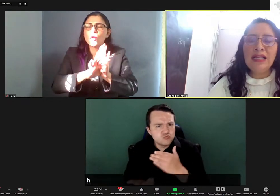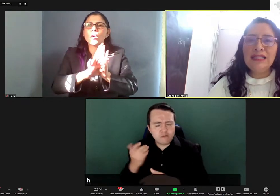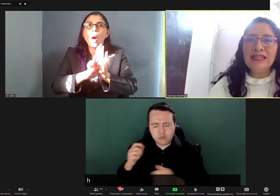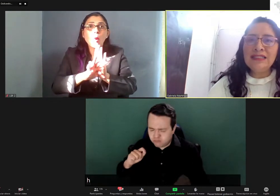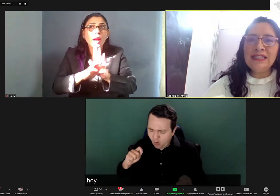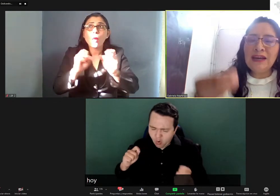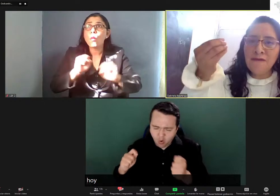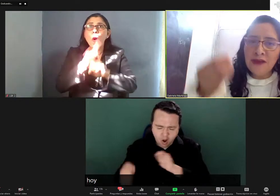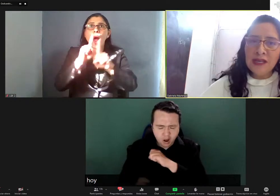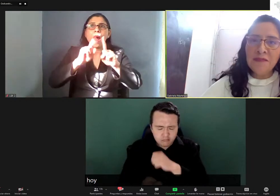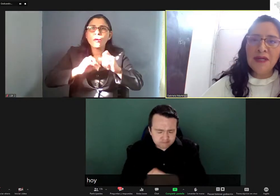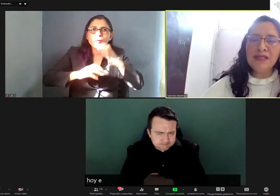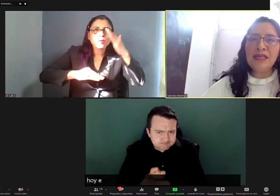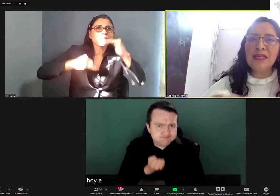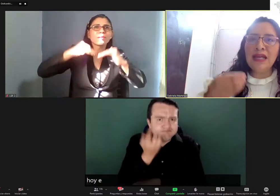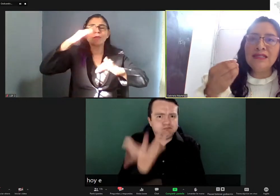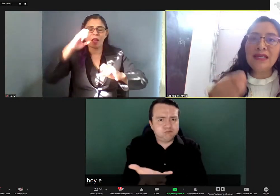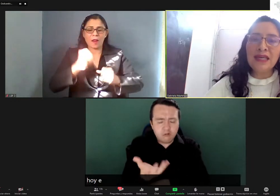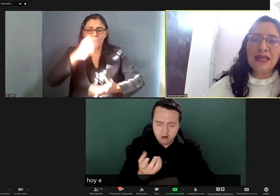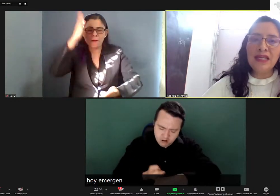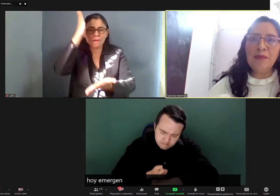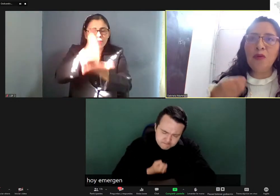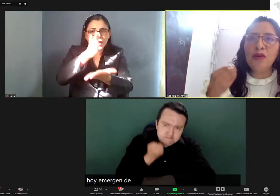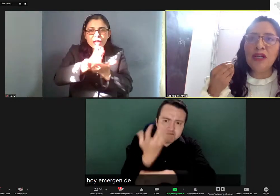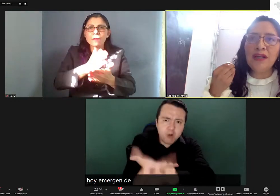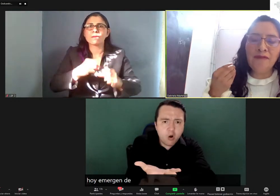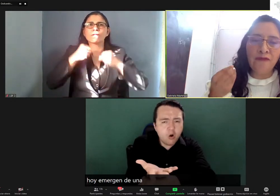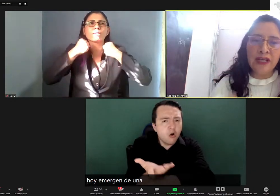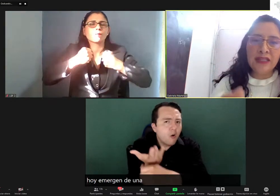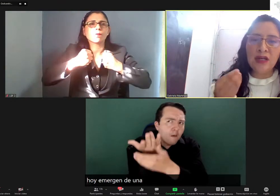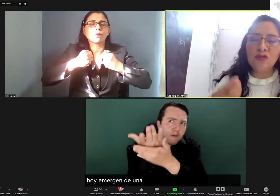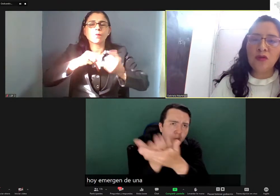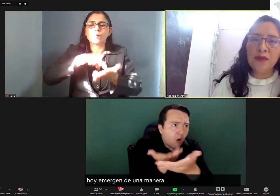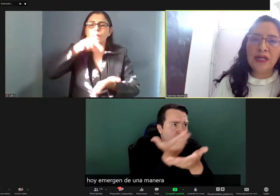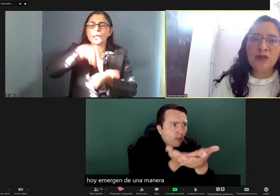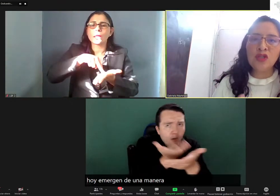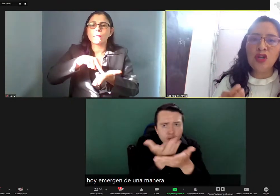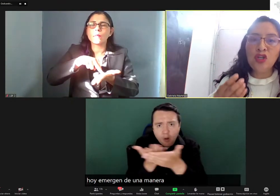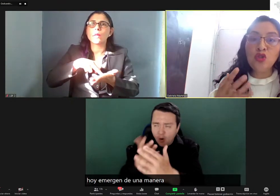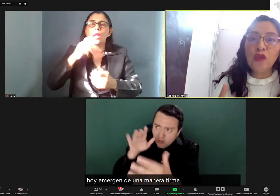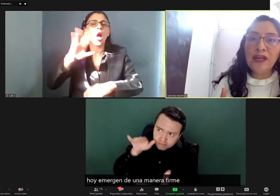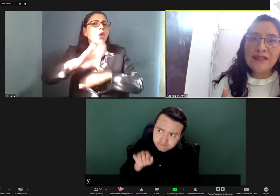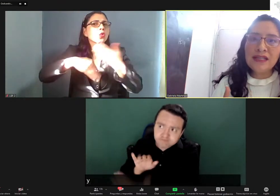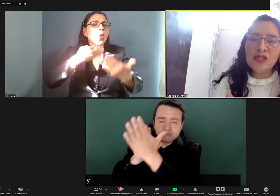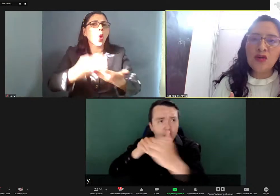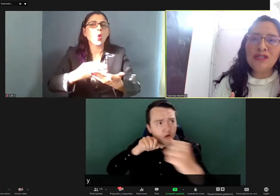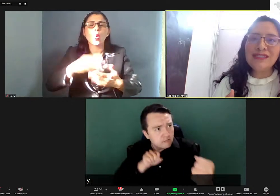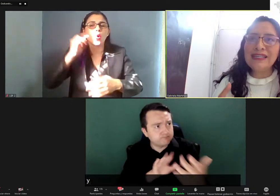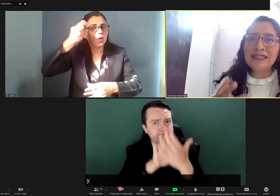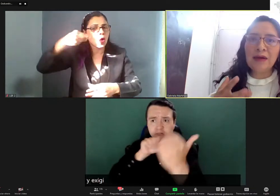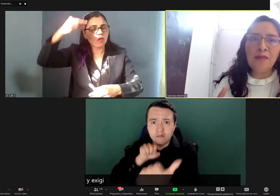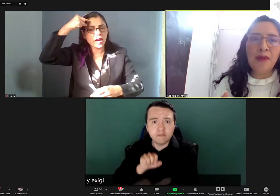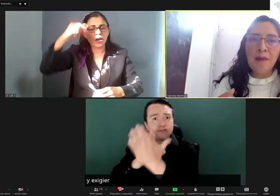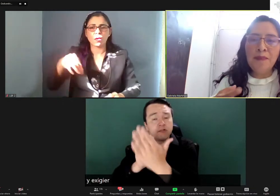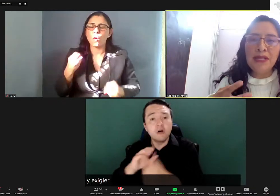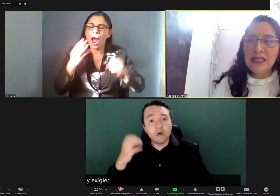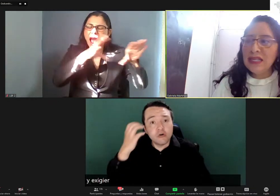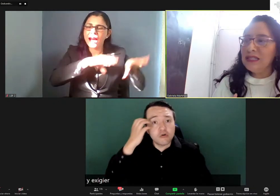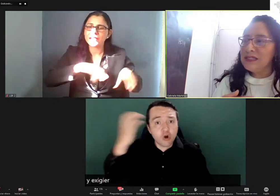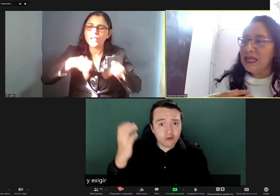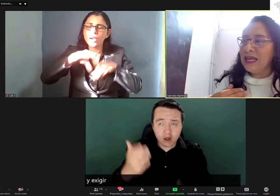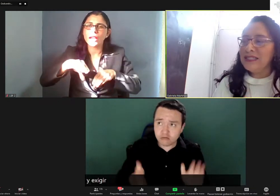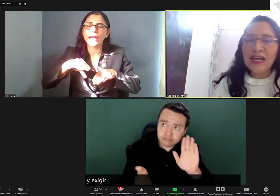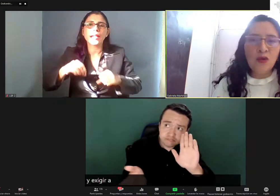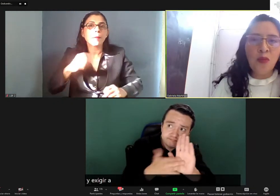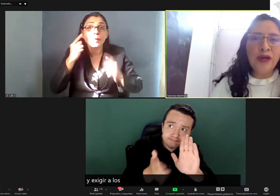they emerge as a way of being firm and demanding and facing all